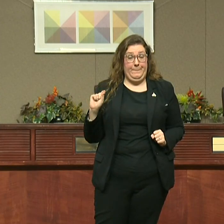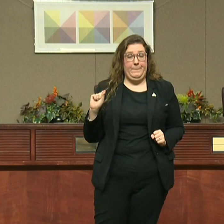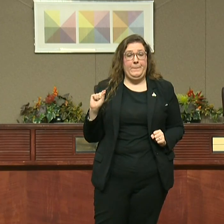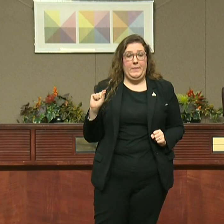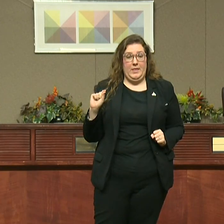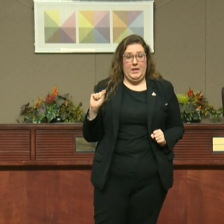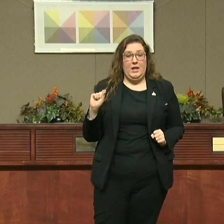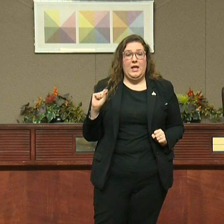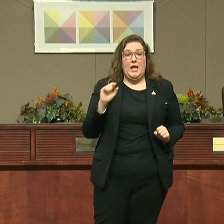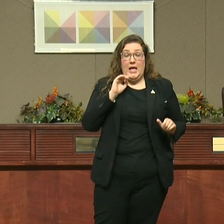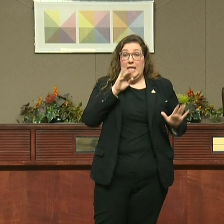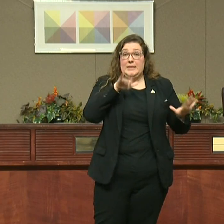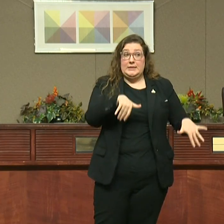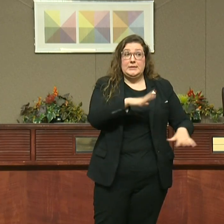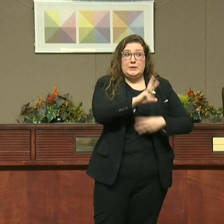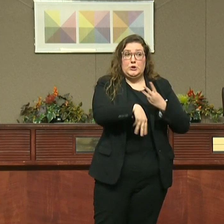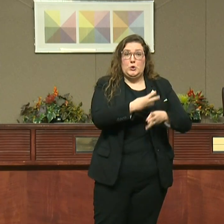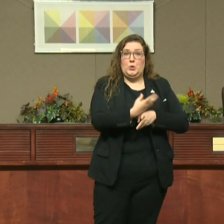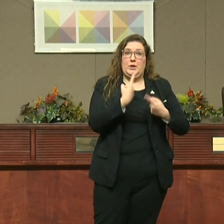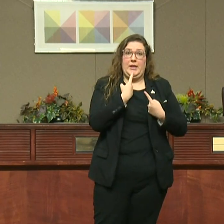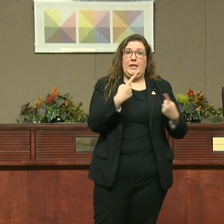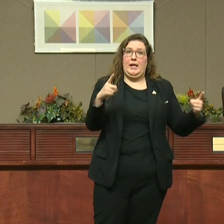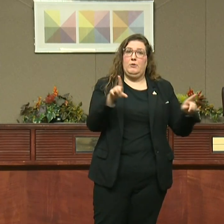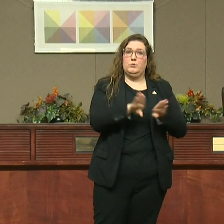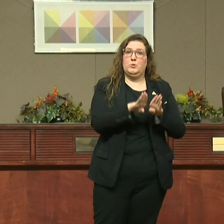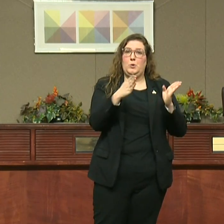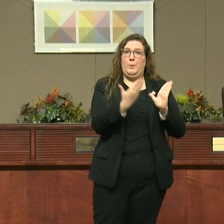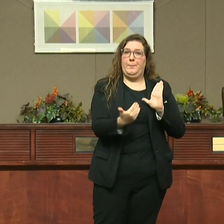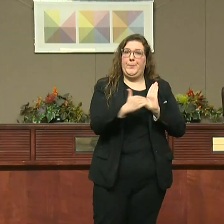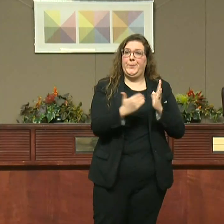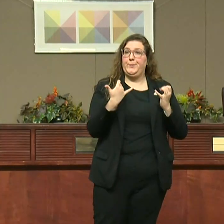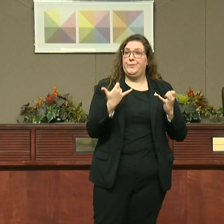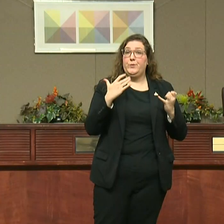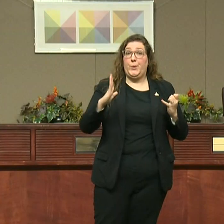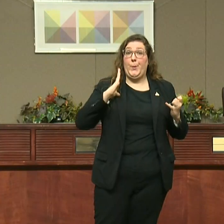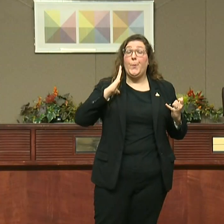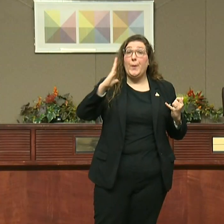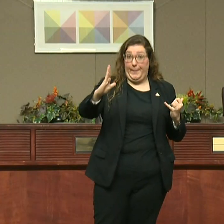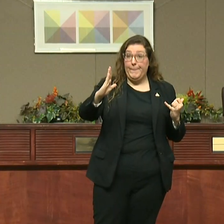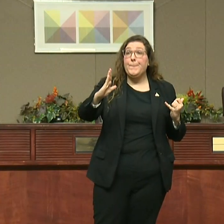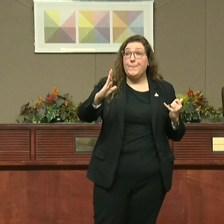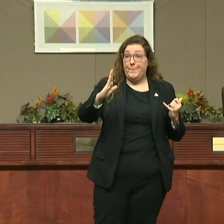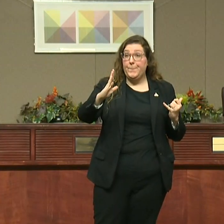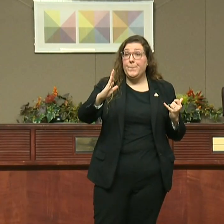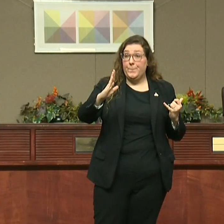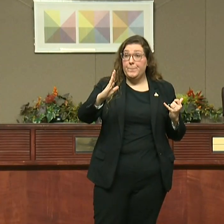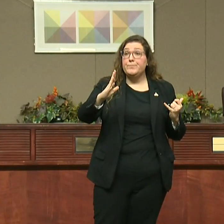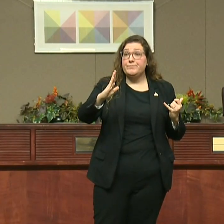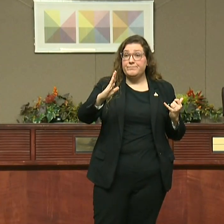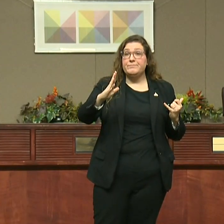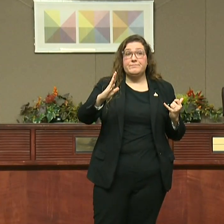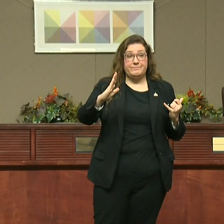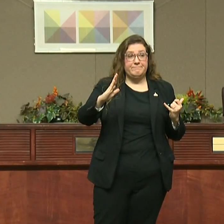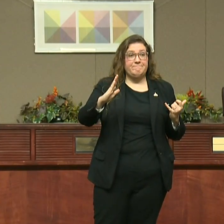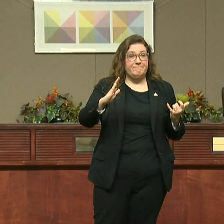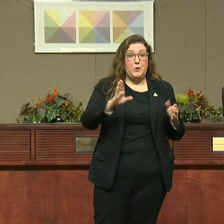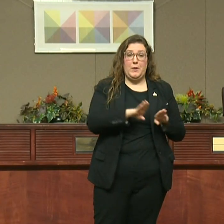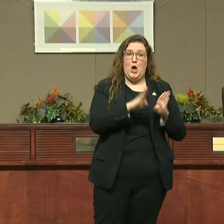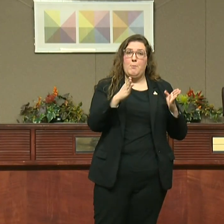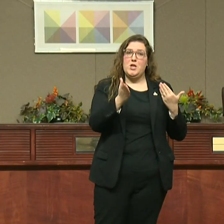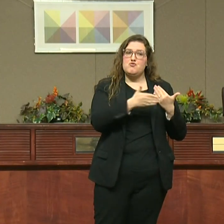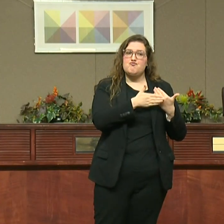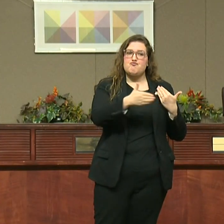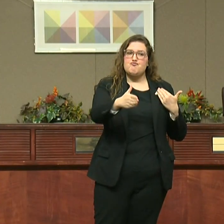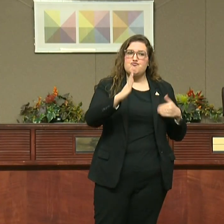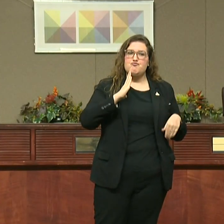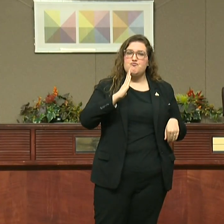SeaWorld set aside that it will reopen its doors today, and that will move forward. I still believe